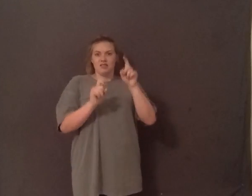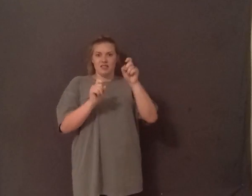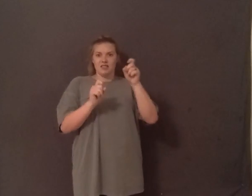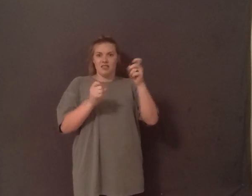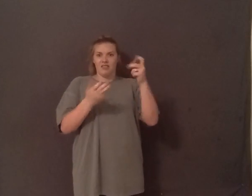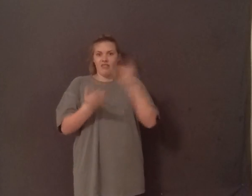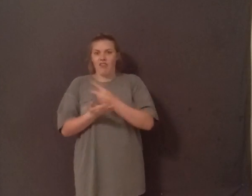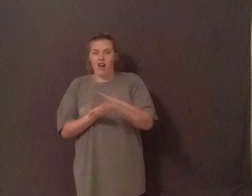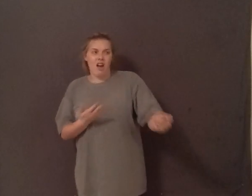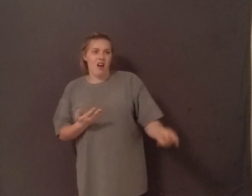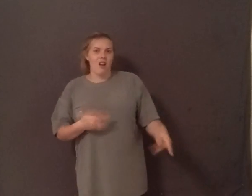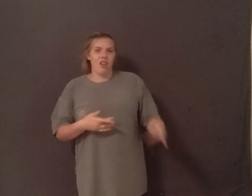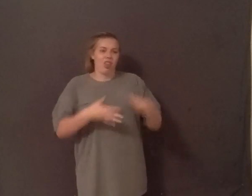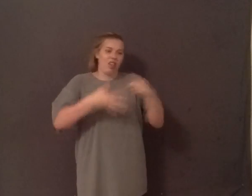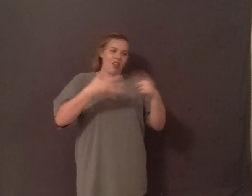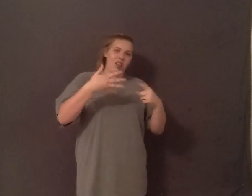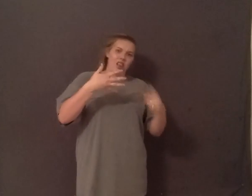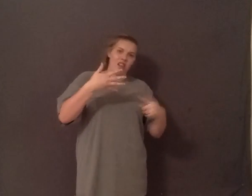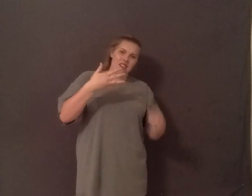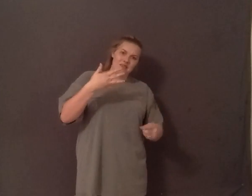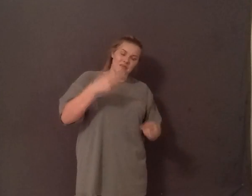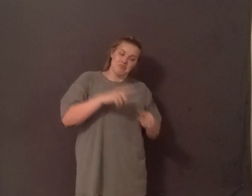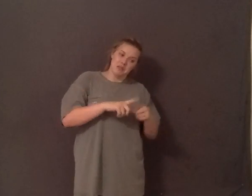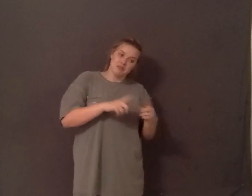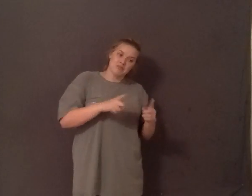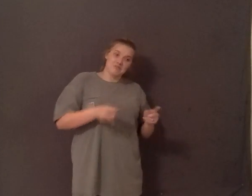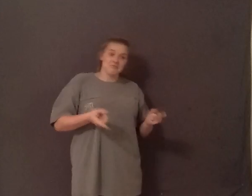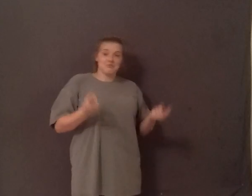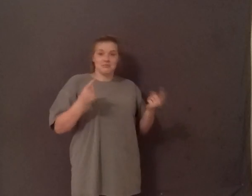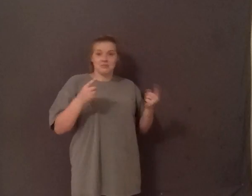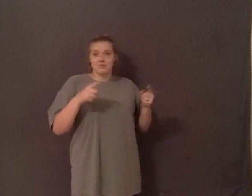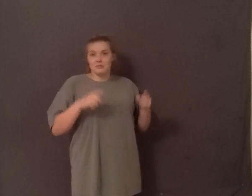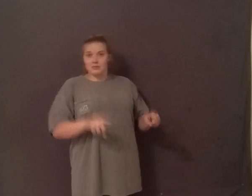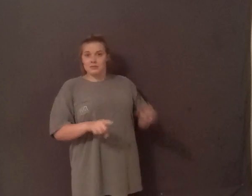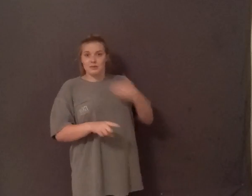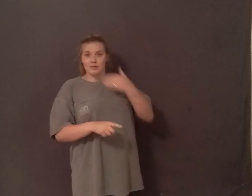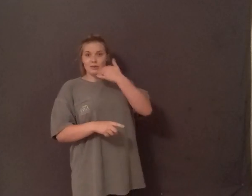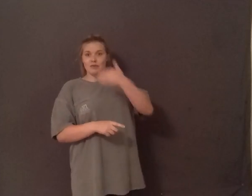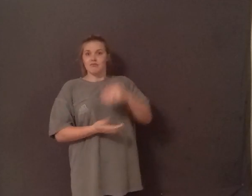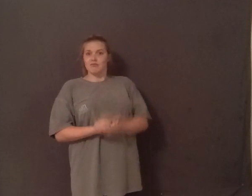client that you want or anything else? And it turned out to be great for your life? It turned out quite all right?